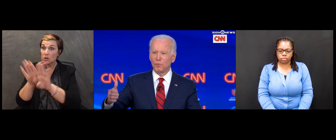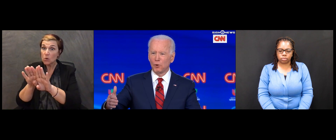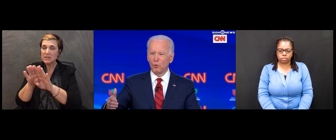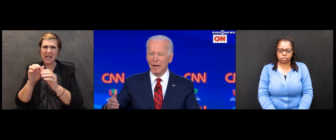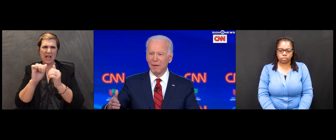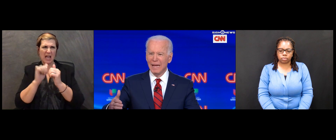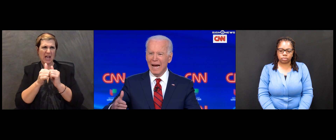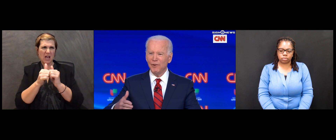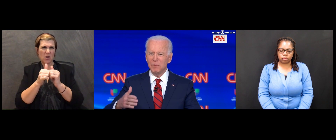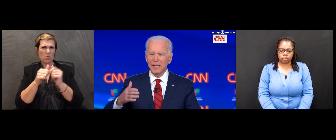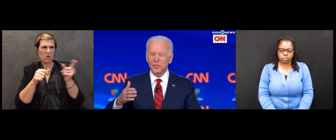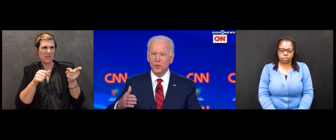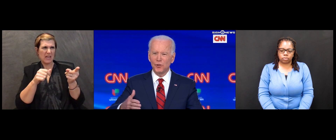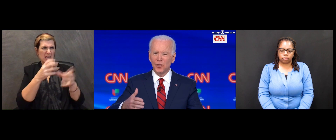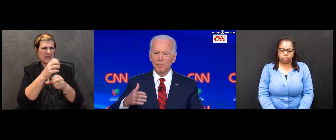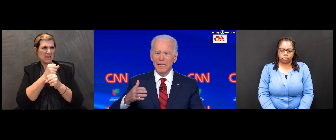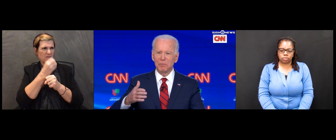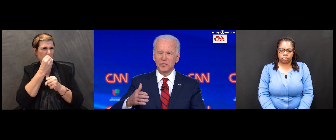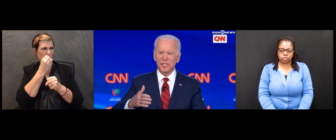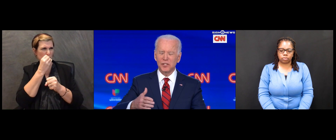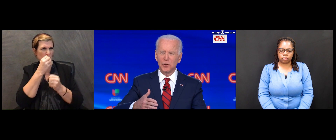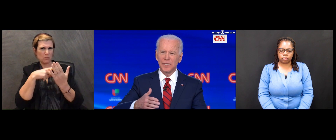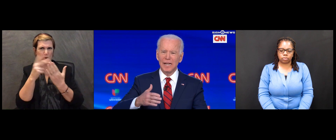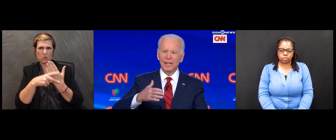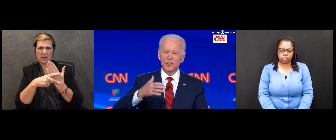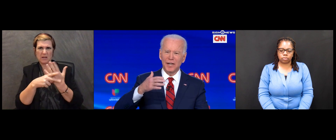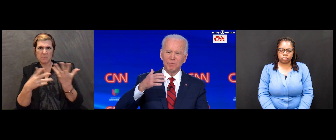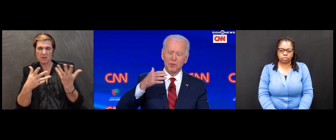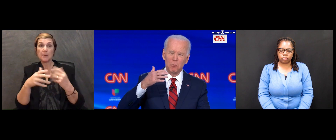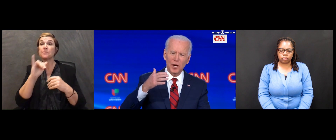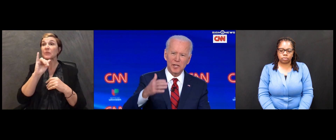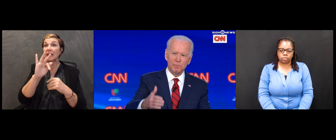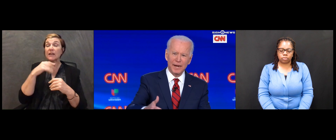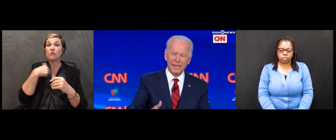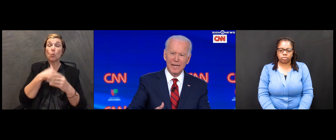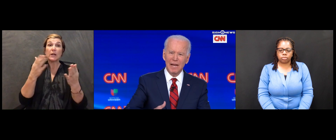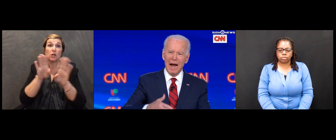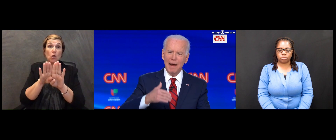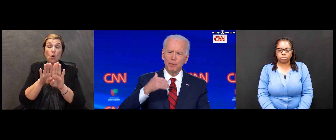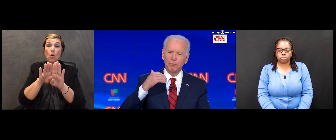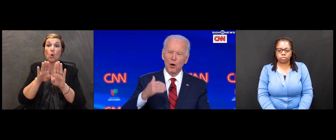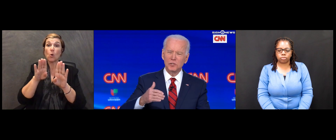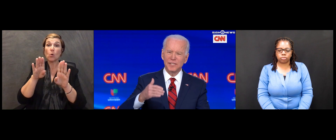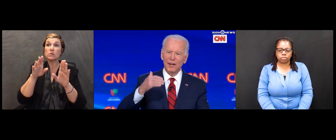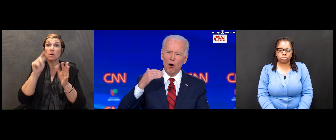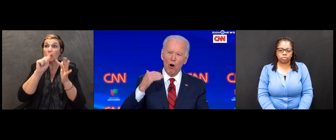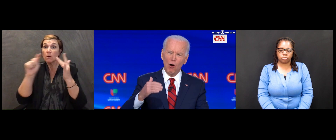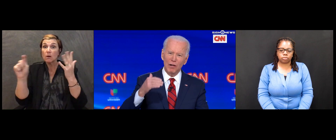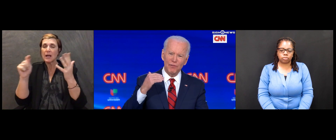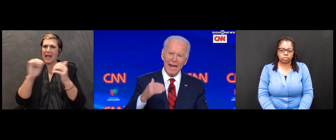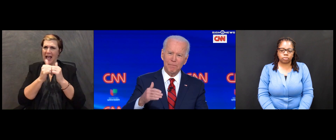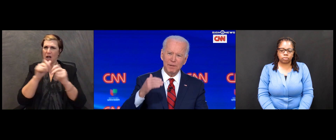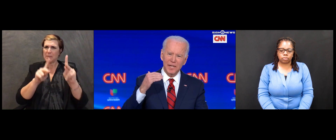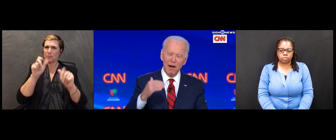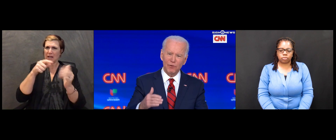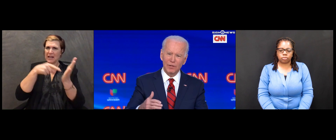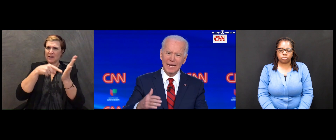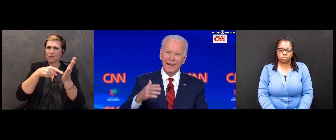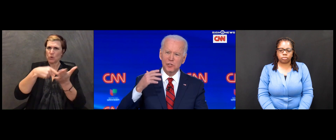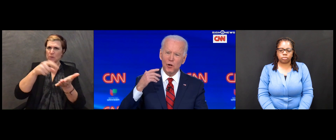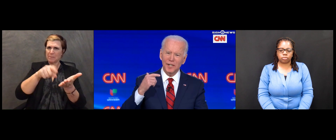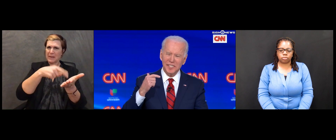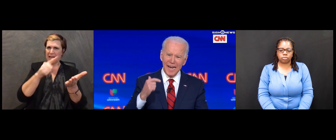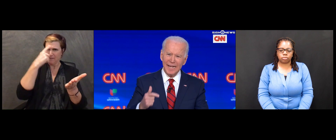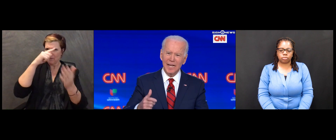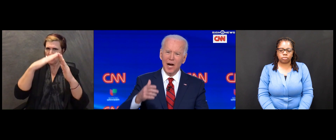school food program? How do you make sure that you're going to be able to see to it that you get your mortgage paid? I propose that all of that be covered,